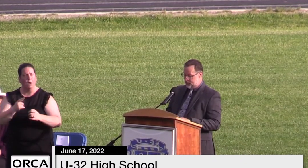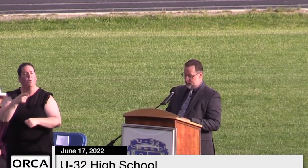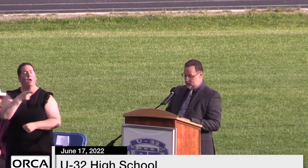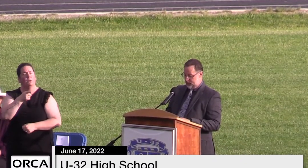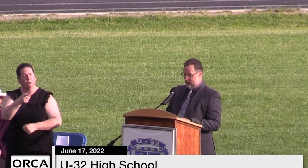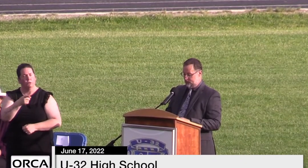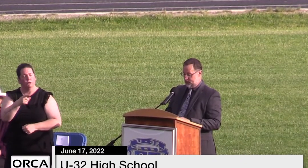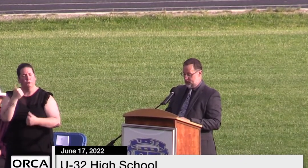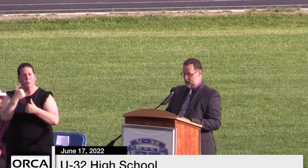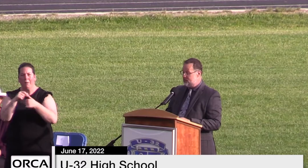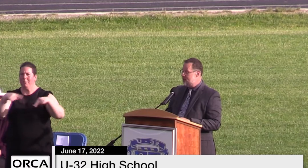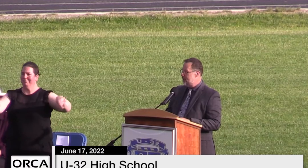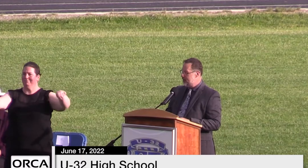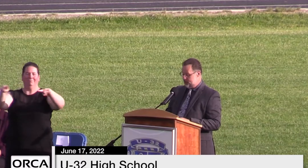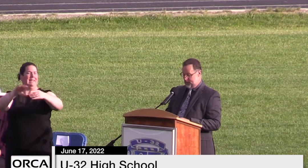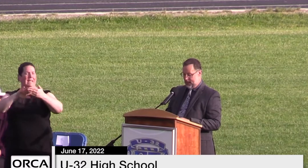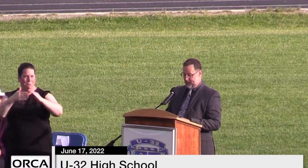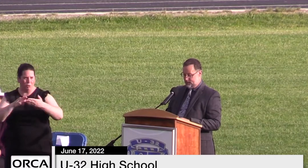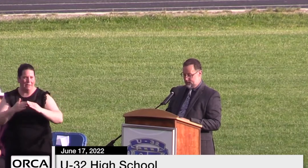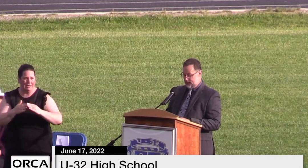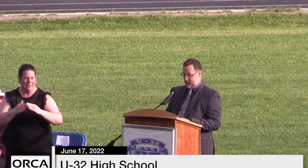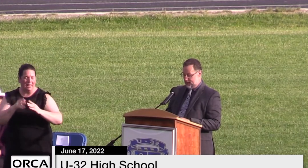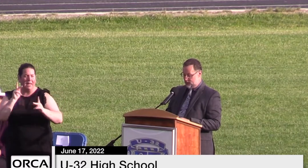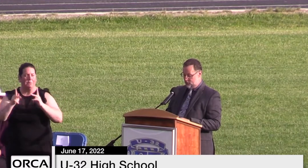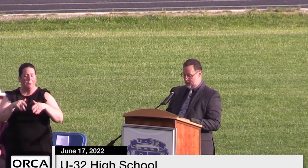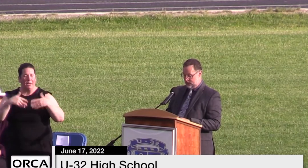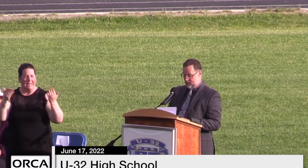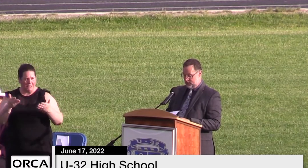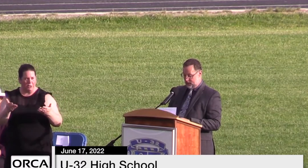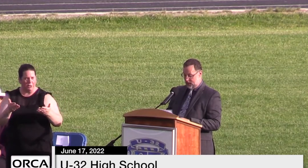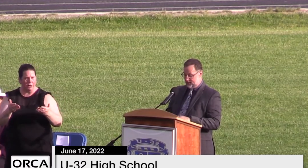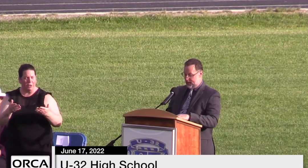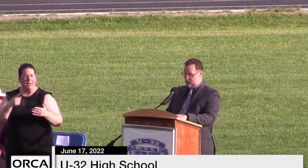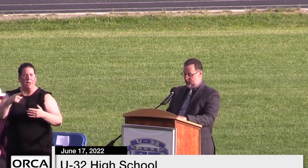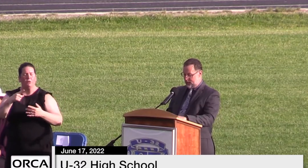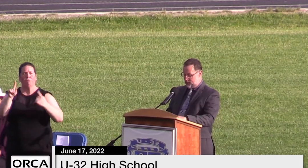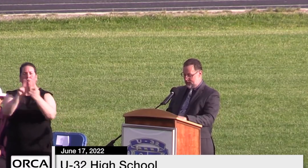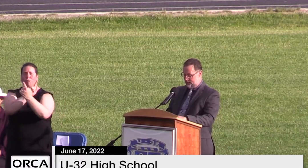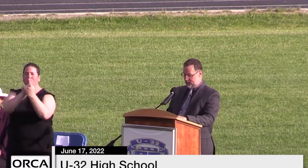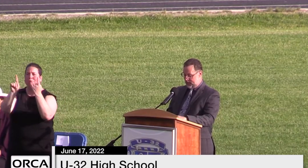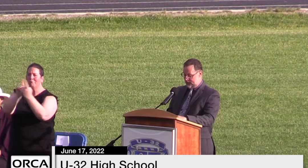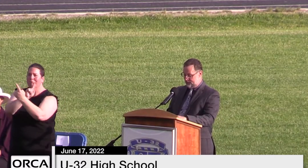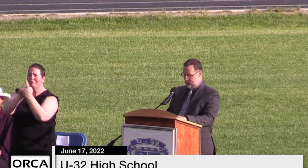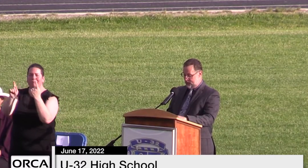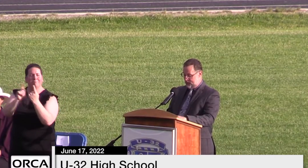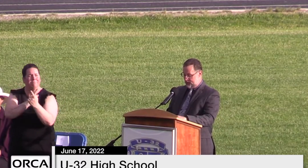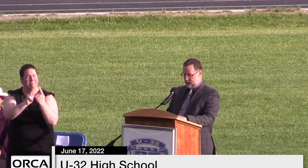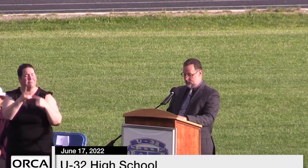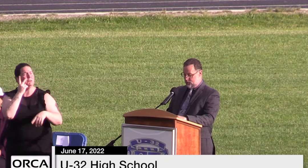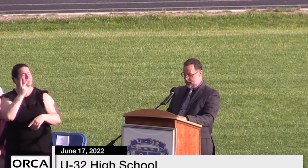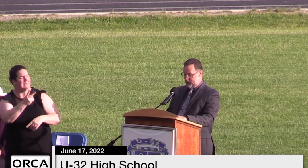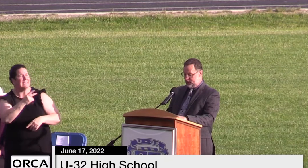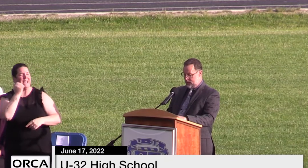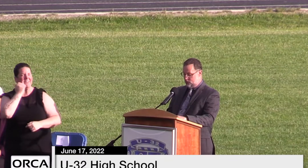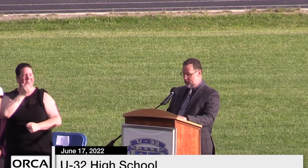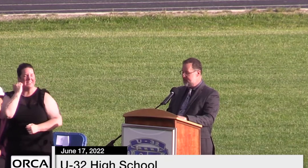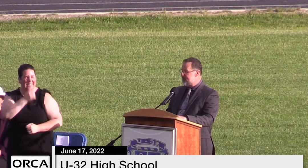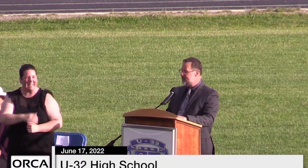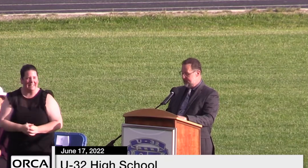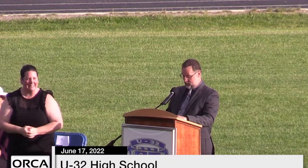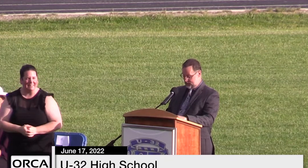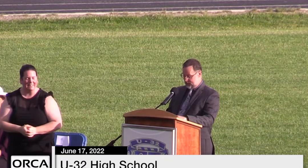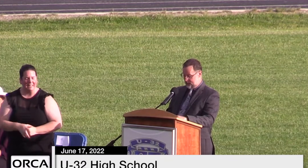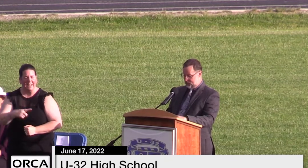want you to remember this community, the people here tonight, and that you have come into contact with each and every day. This community has done